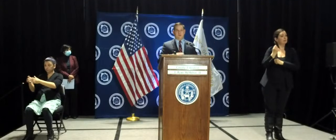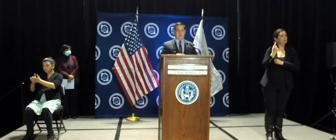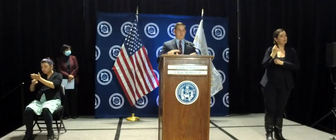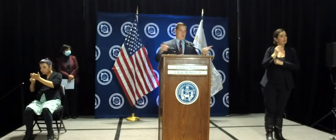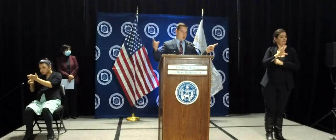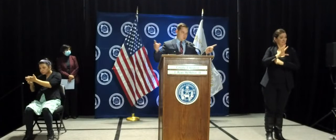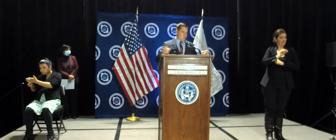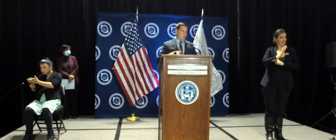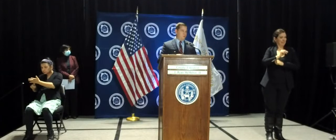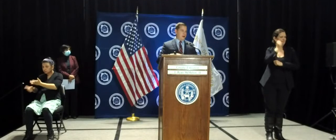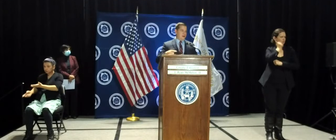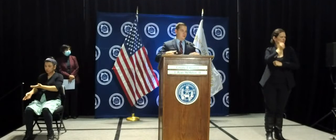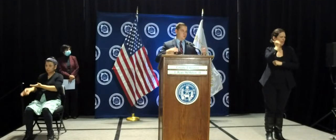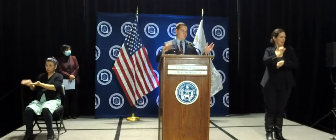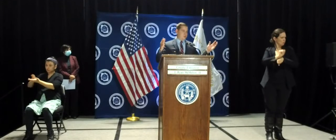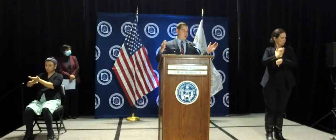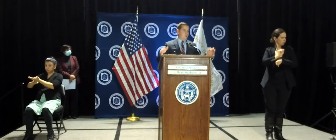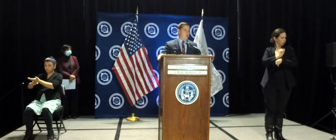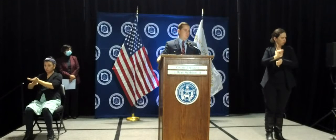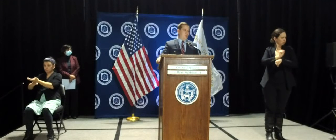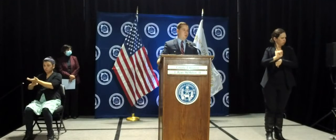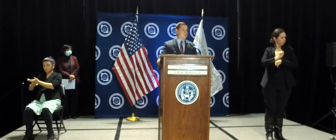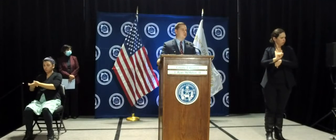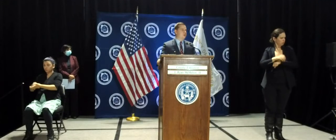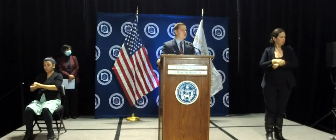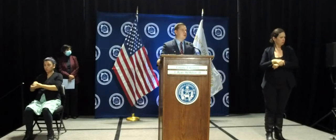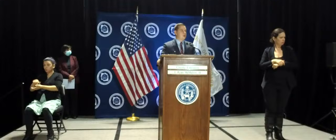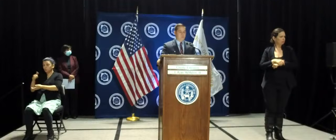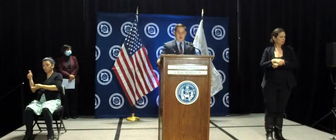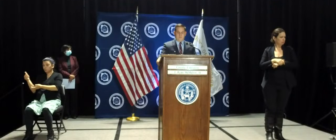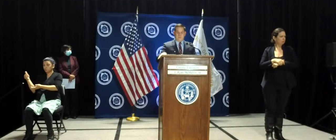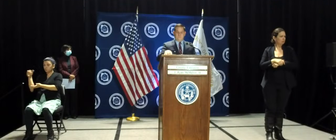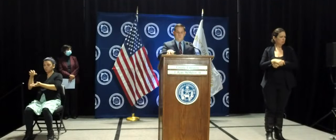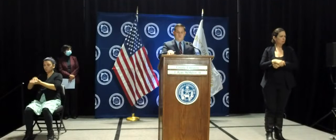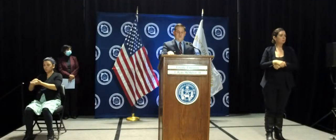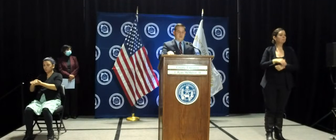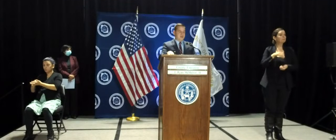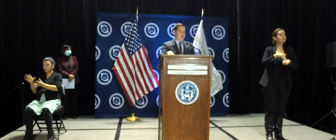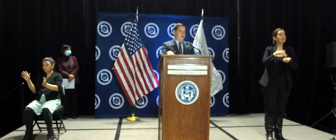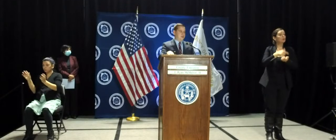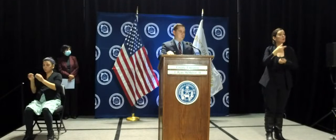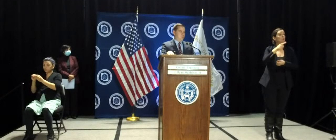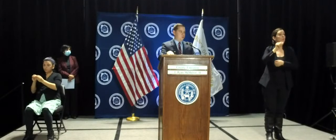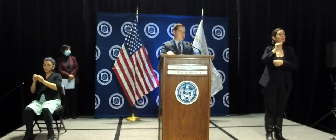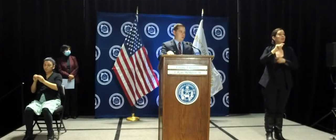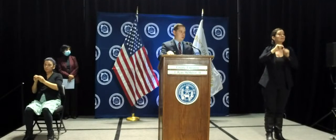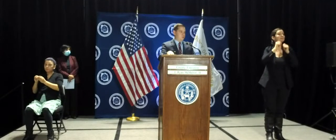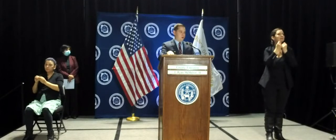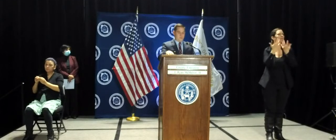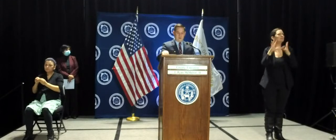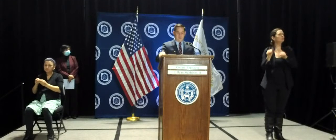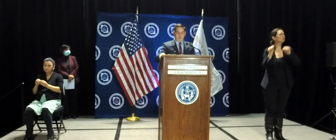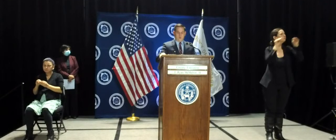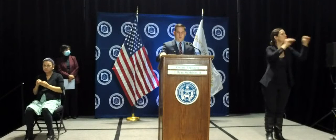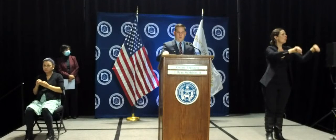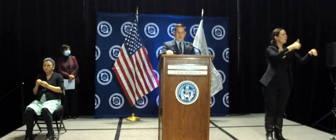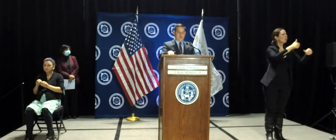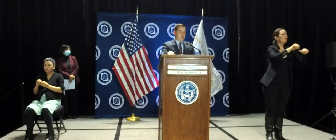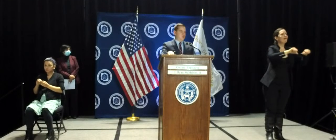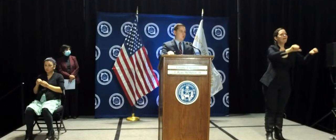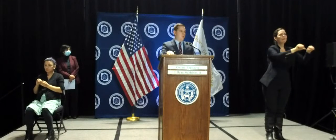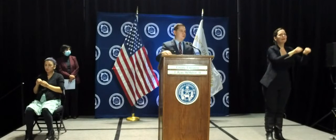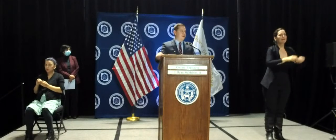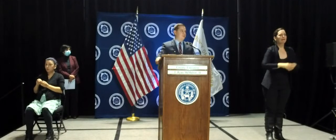Gupta's team members are also moving on and doing different components of this. But 50 dedicated employees from the health department. We're